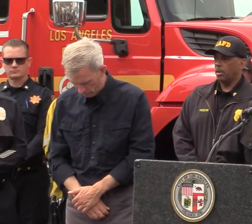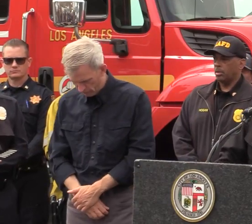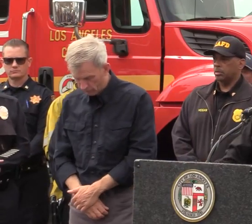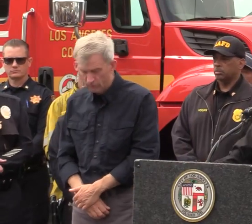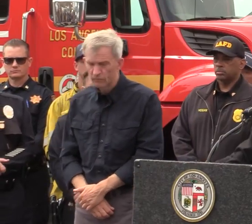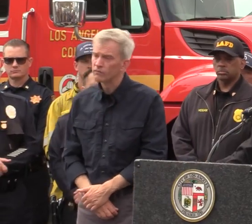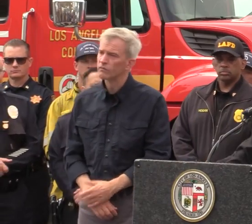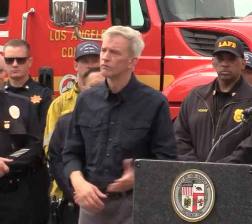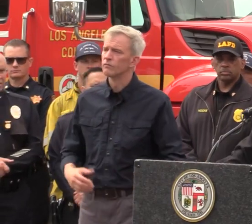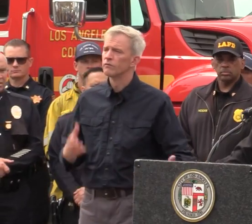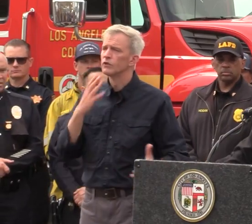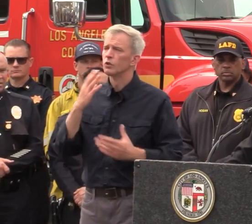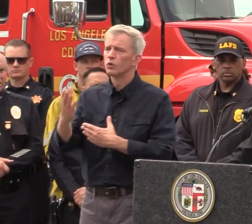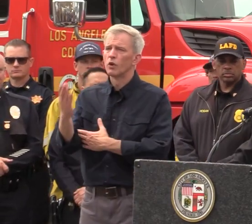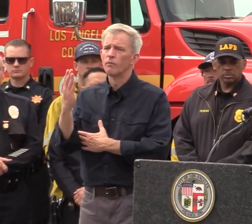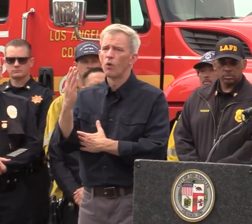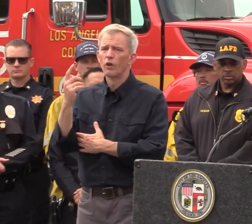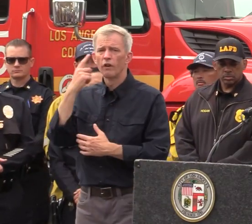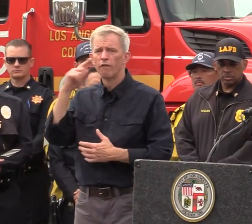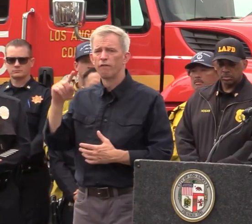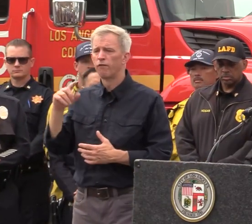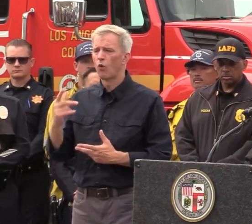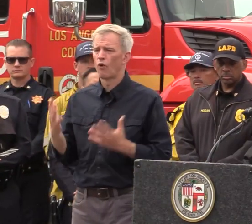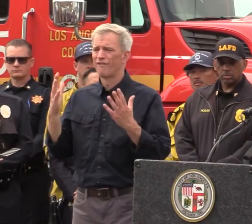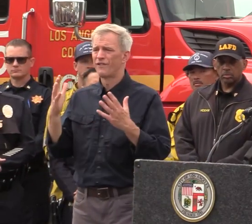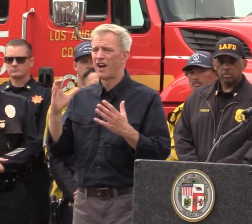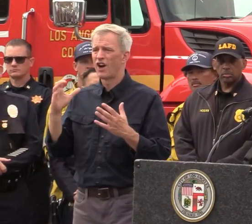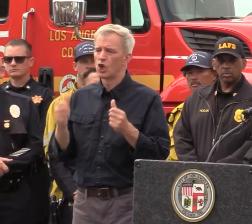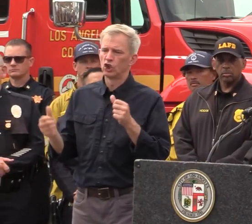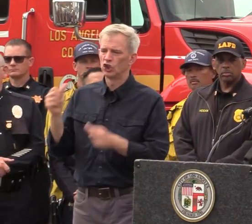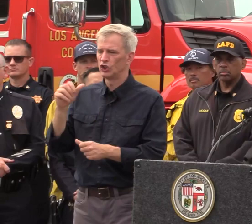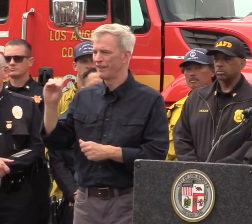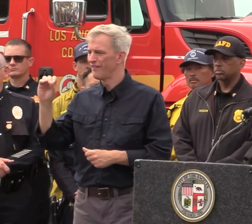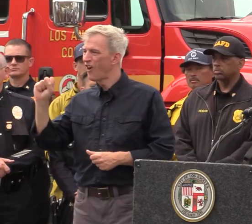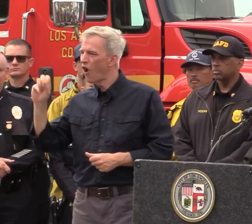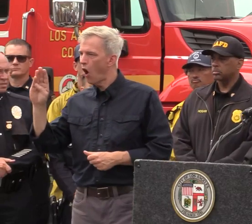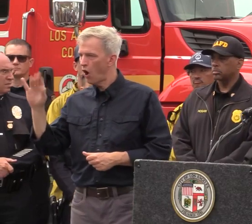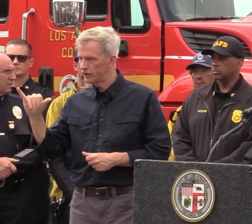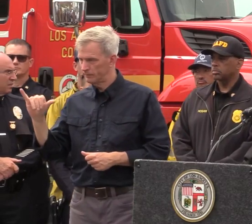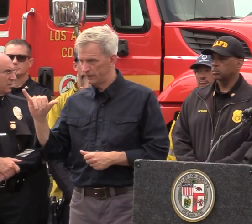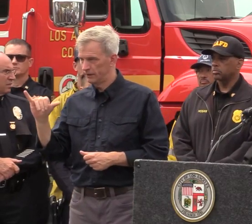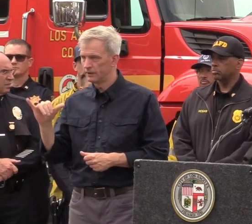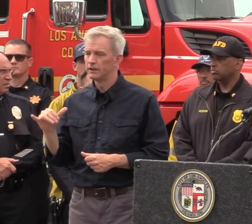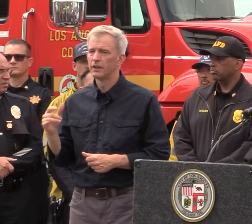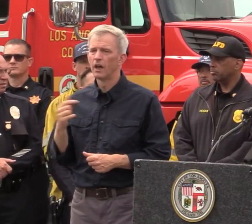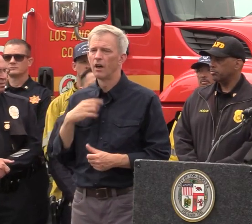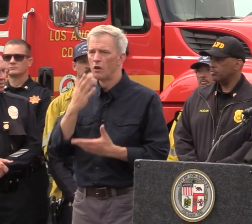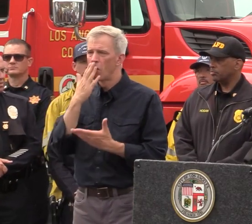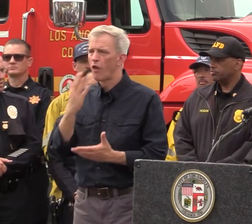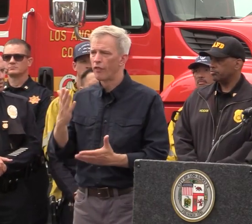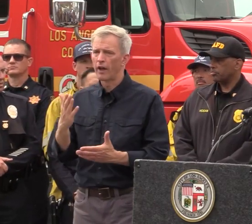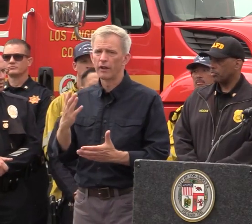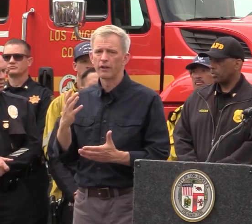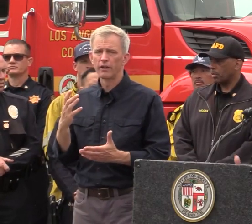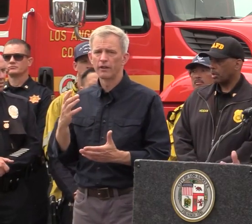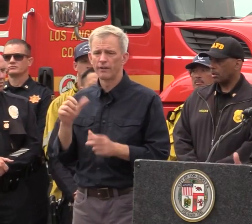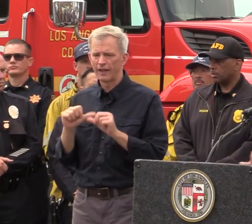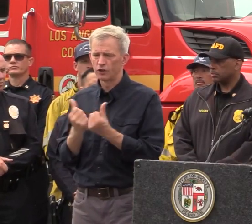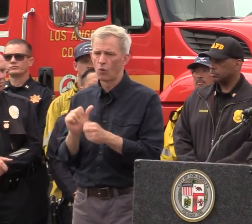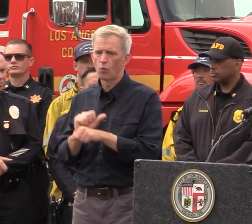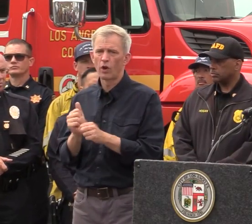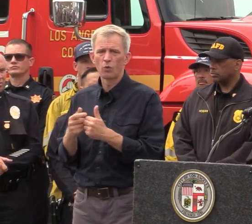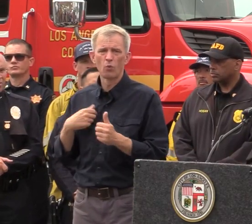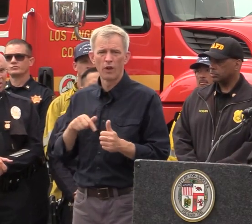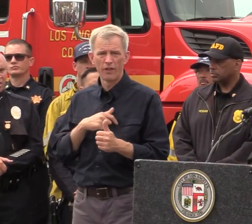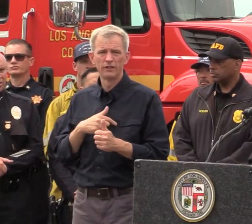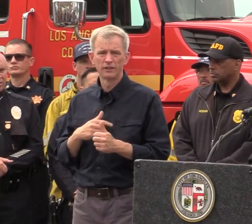Good morning. On behalf of Fire Chief Darrell Osby, I would like to begin by thanking the assistant agencies who have been working with us throughout the incident. We couldn't